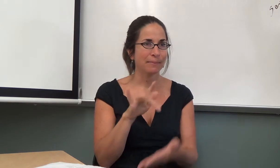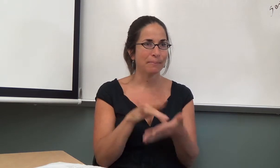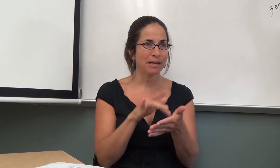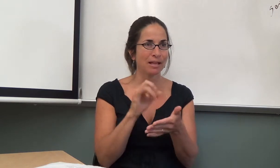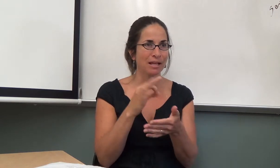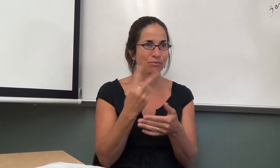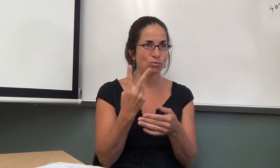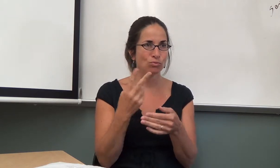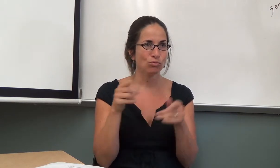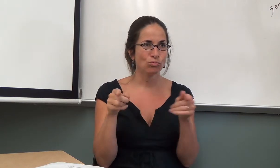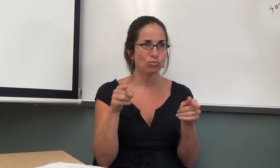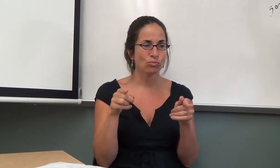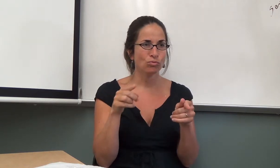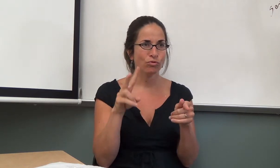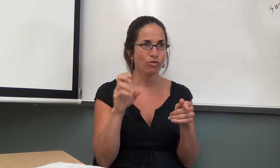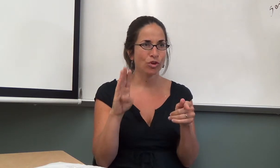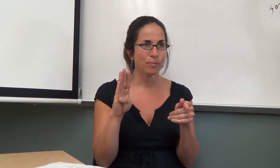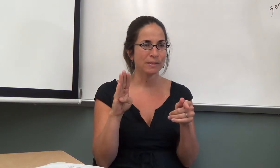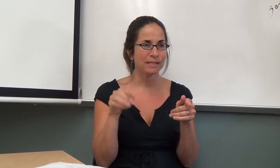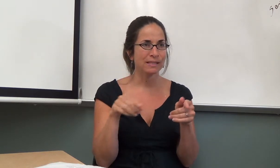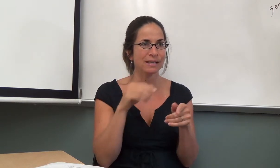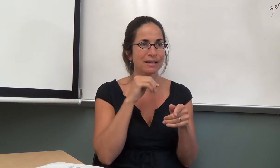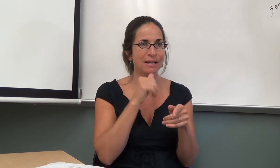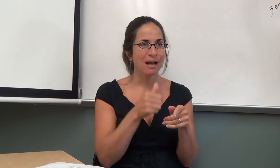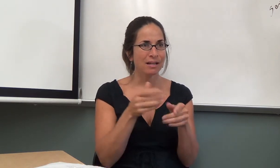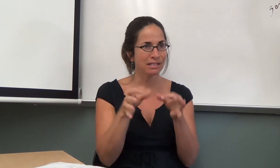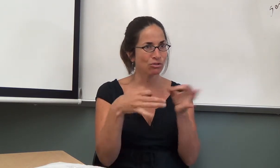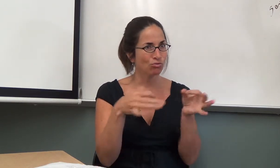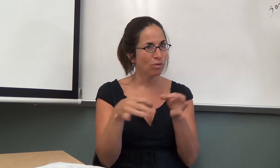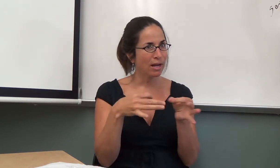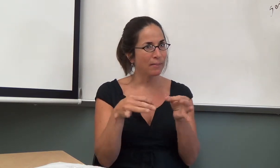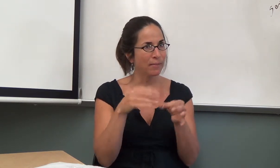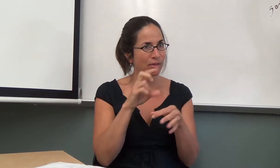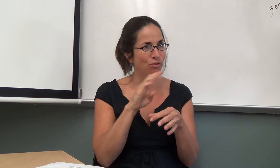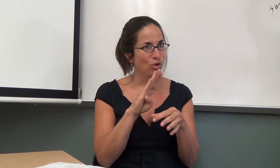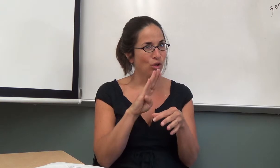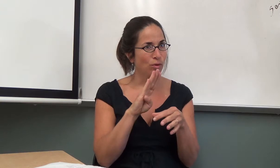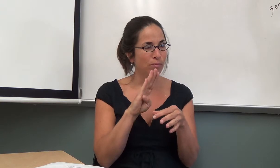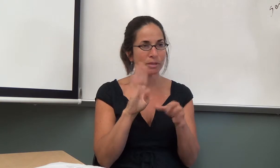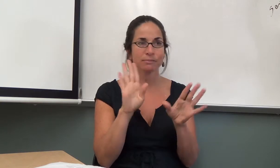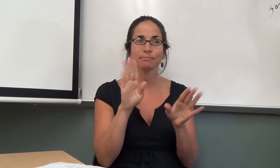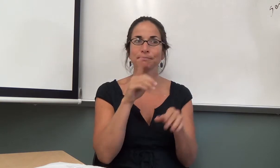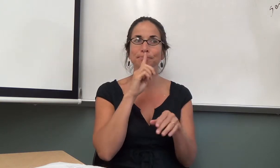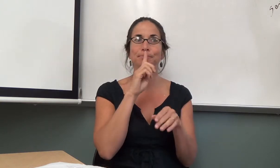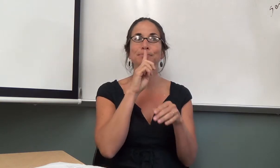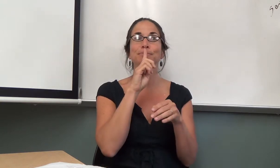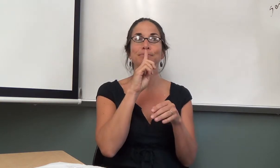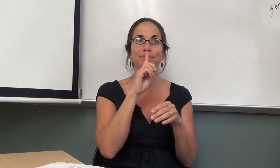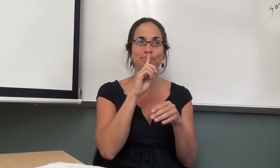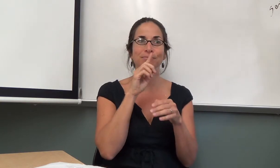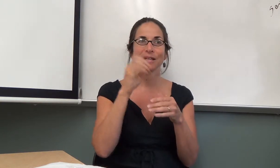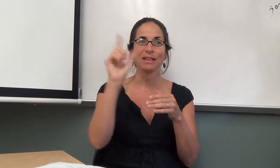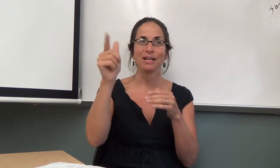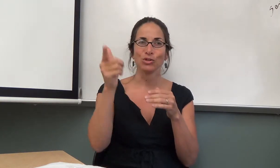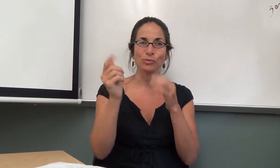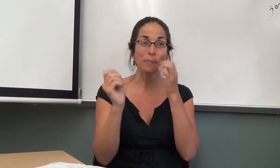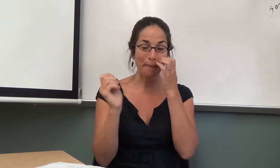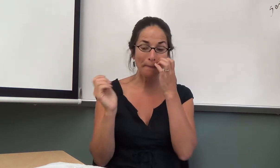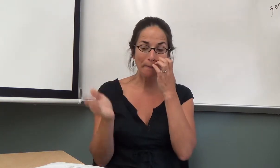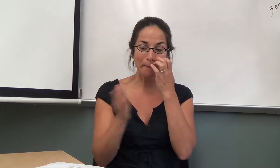it? Yeah. Is that describing something? The verb. Nice job. Good. We're going to talk about what that is later. Nice. Good job. And